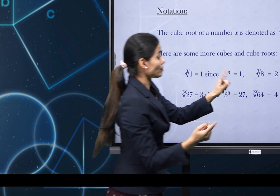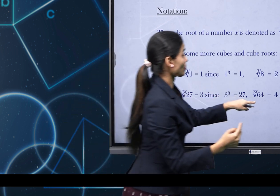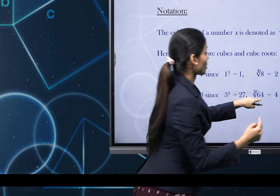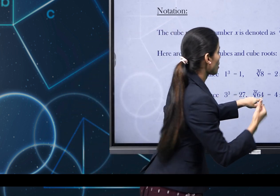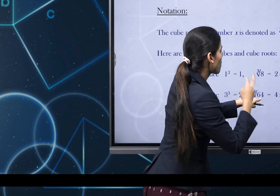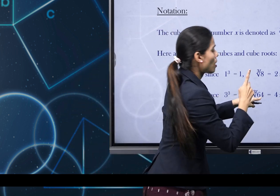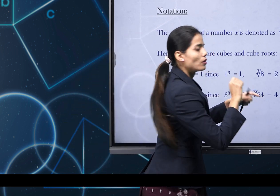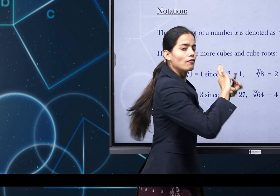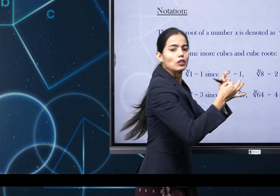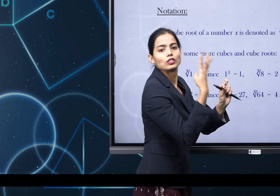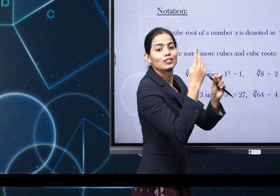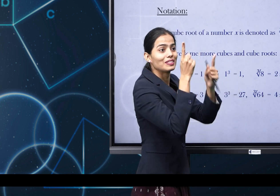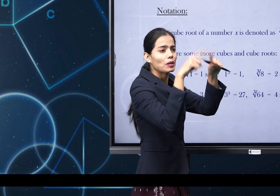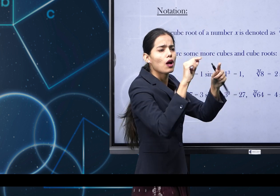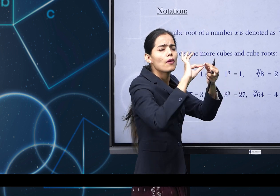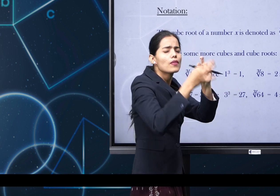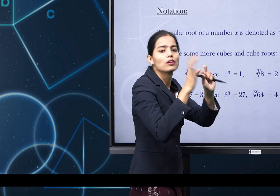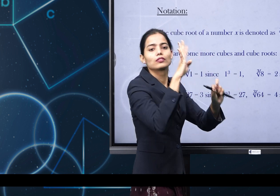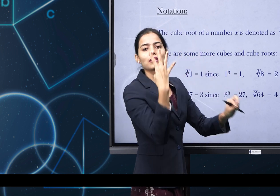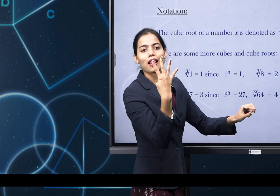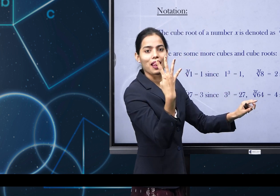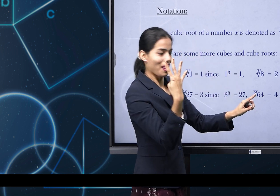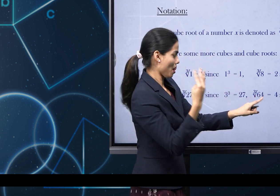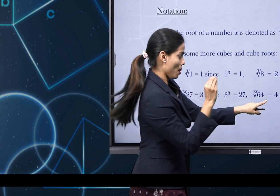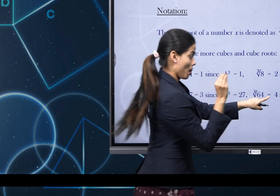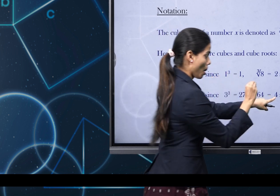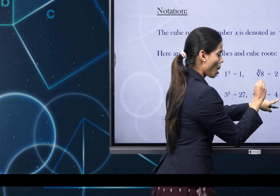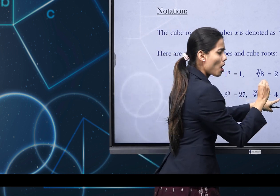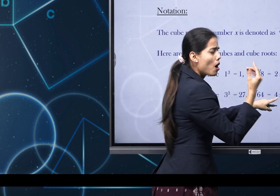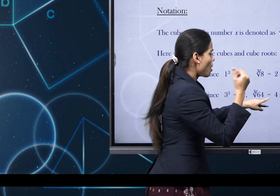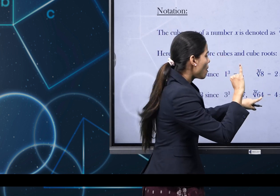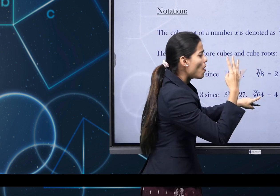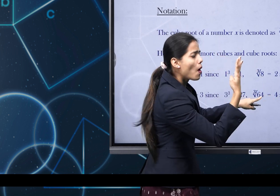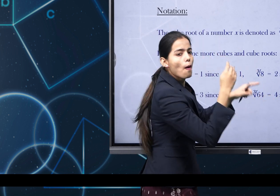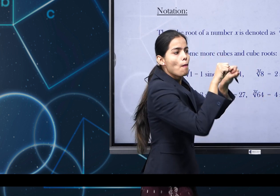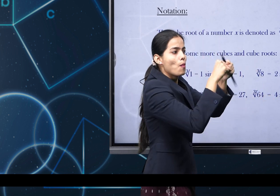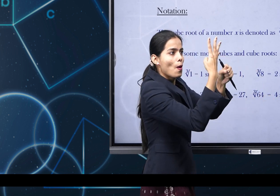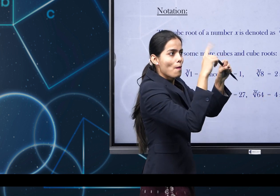Cube root 64 is equal to 4 since 4 cube is equal to 64.